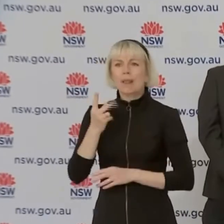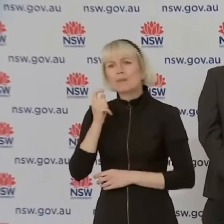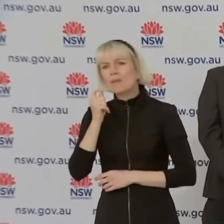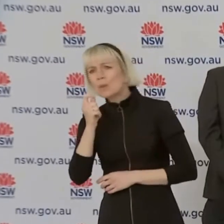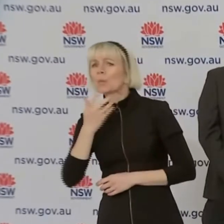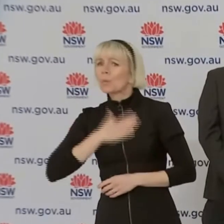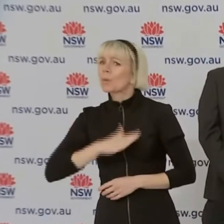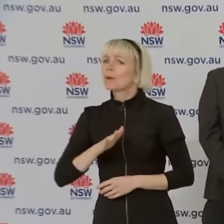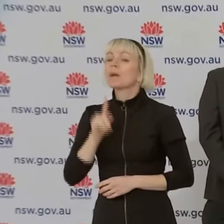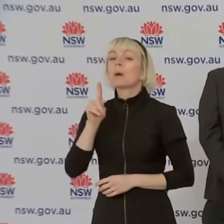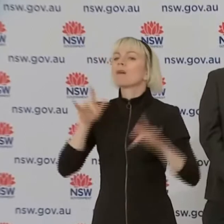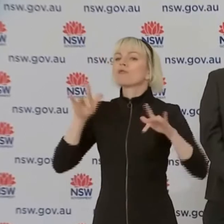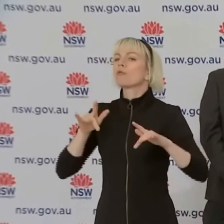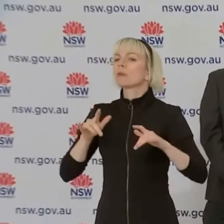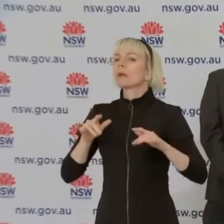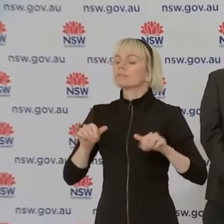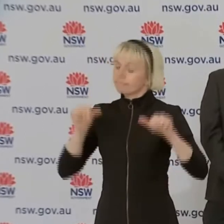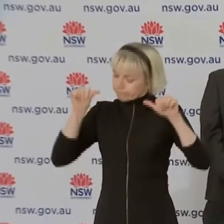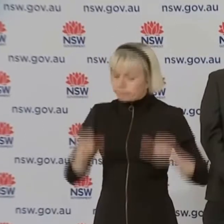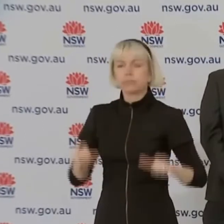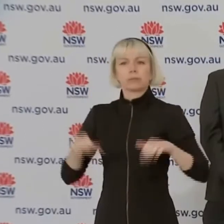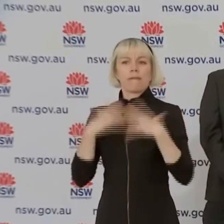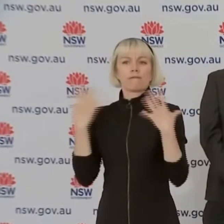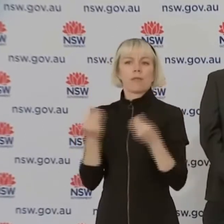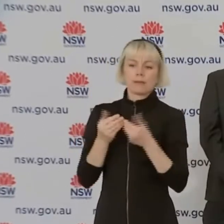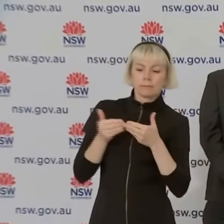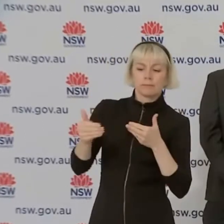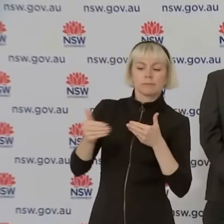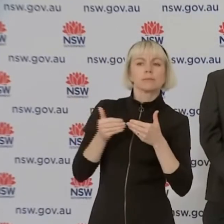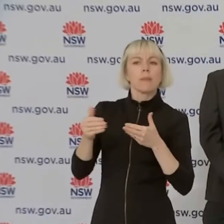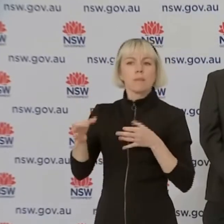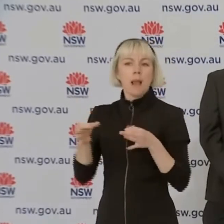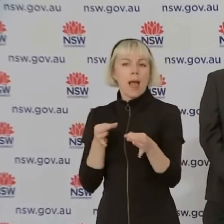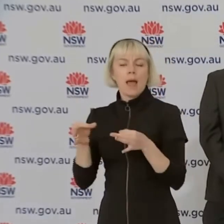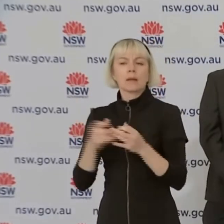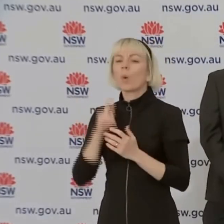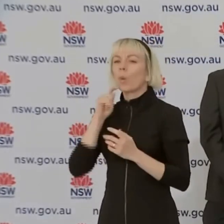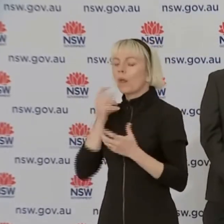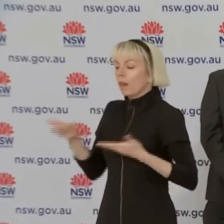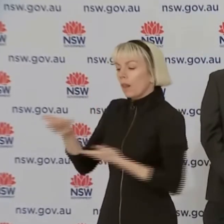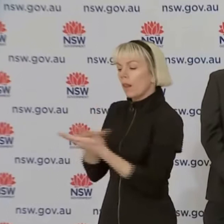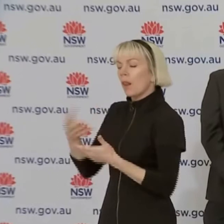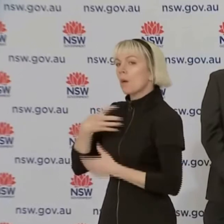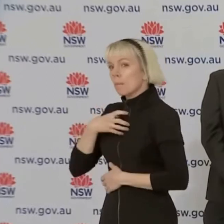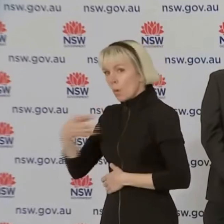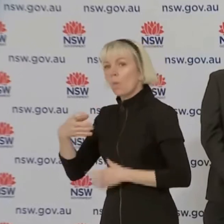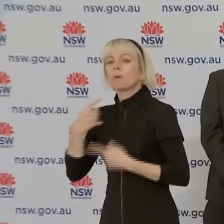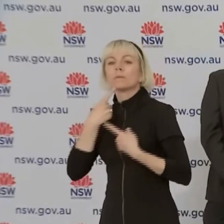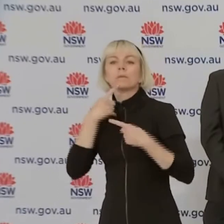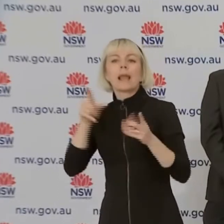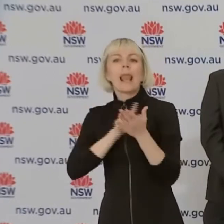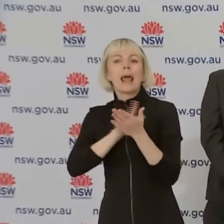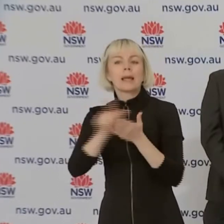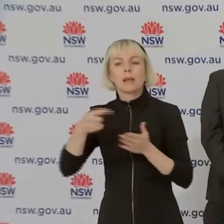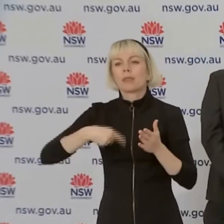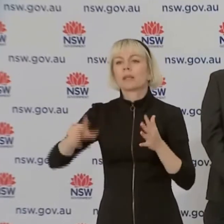being determined this week. And so I do want to foreshadow that given where the case numbers are at, especially in those 8 local government areas, and especially